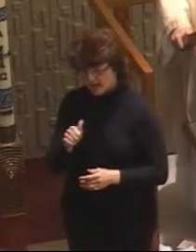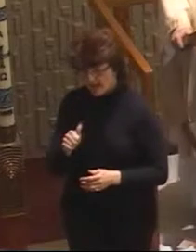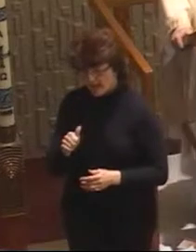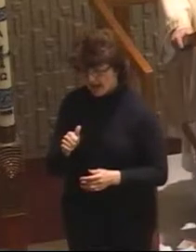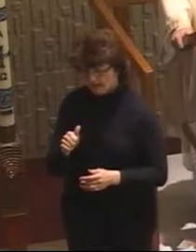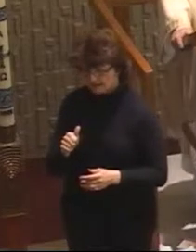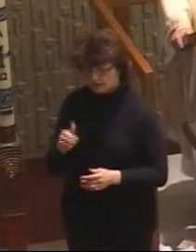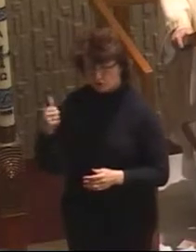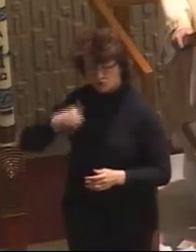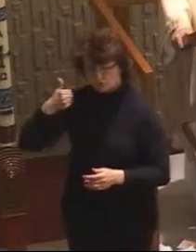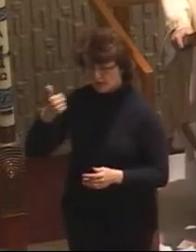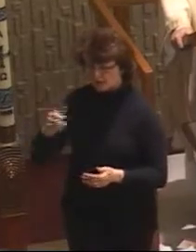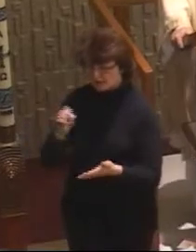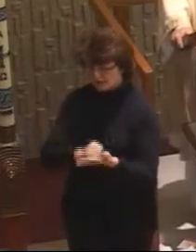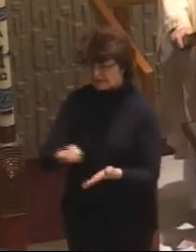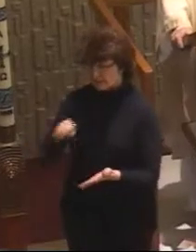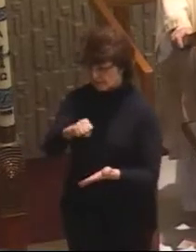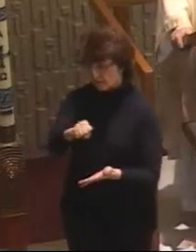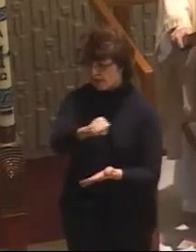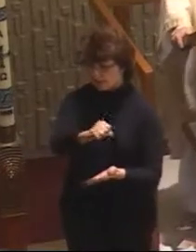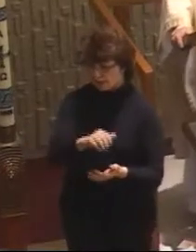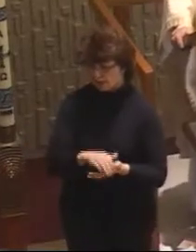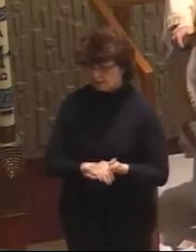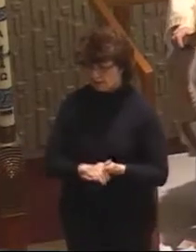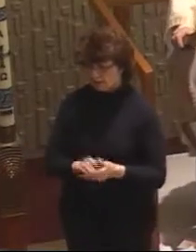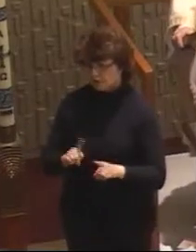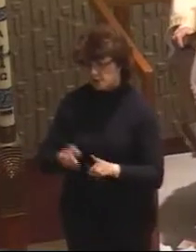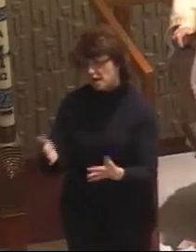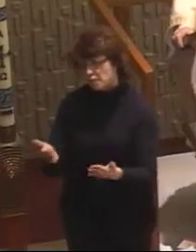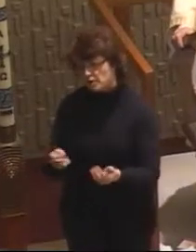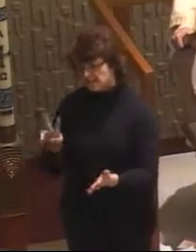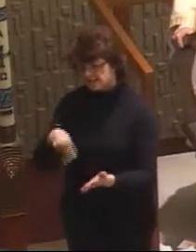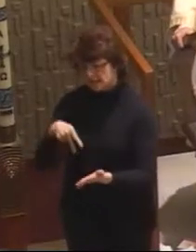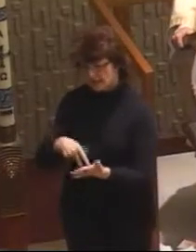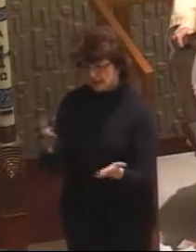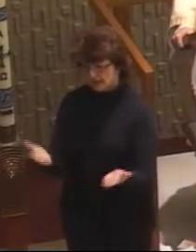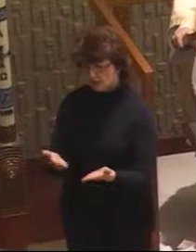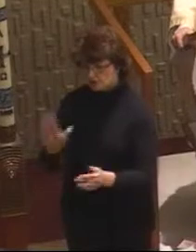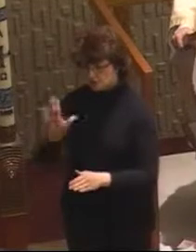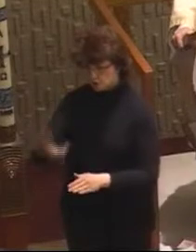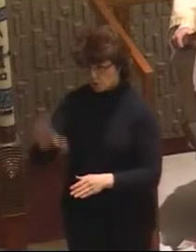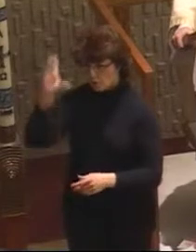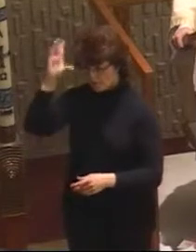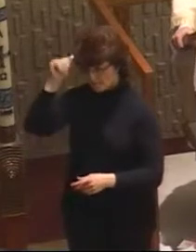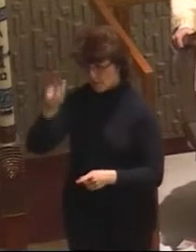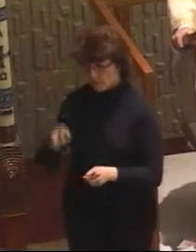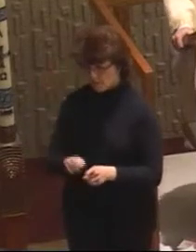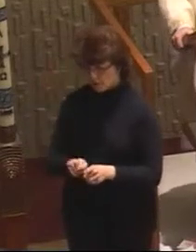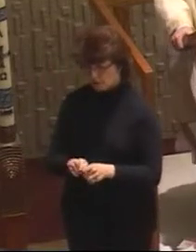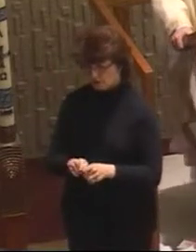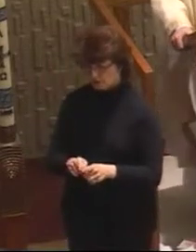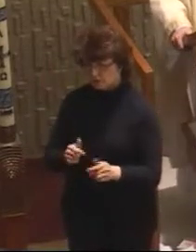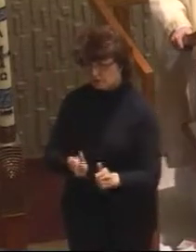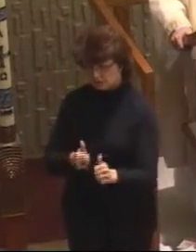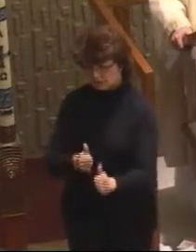of Christ the King Seminary. But I want to stand here as your brother, a